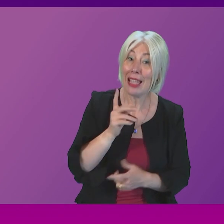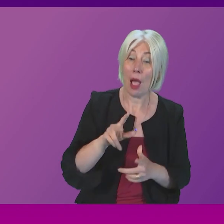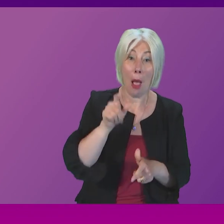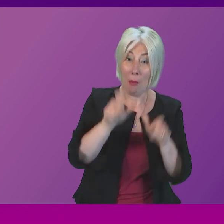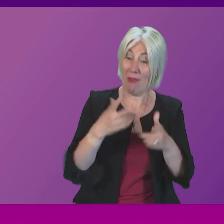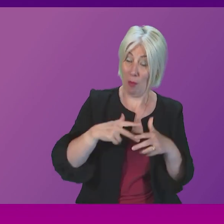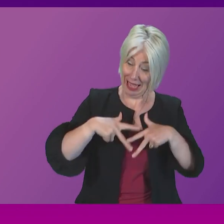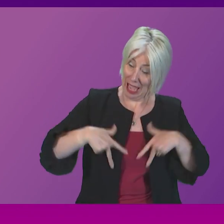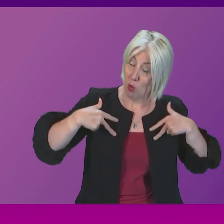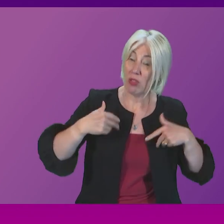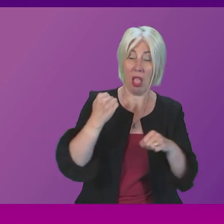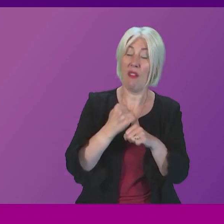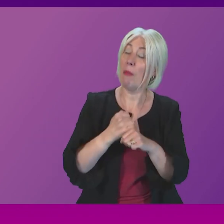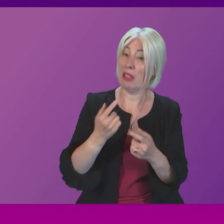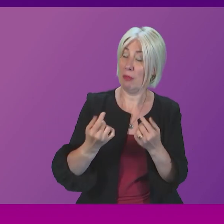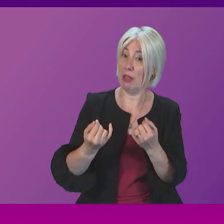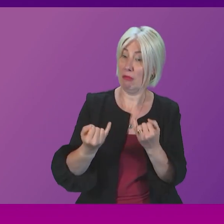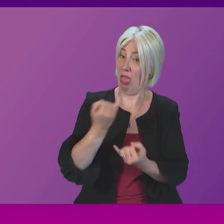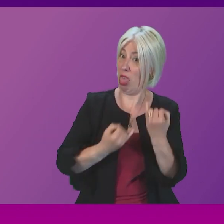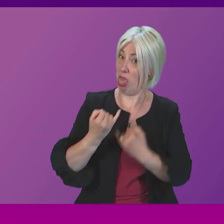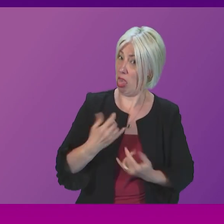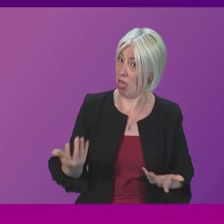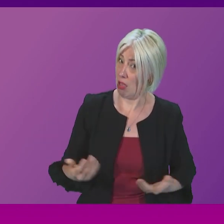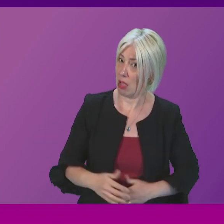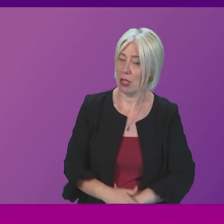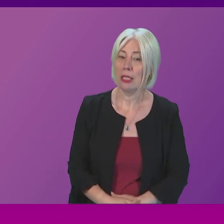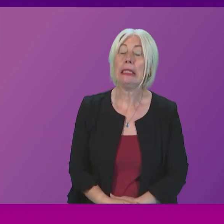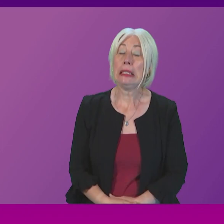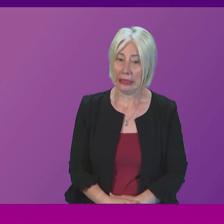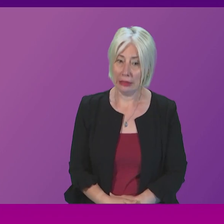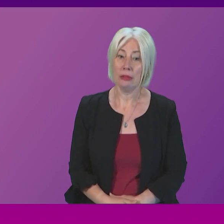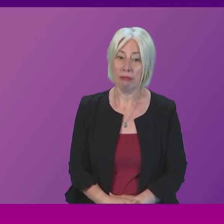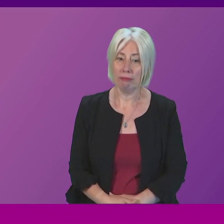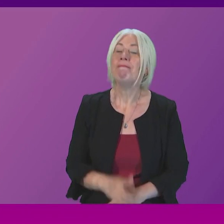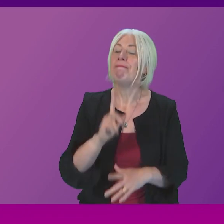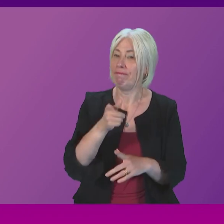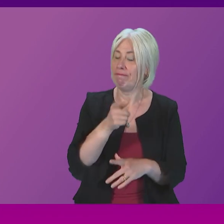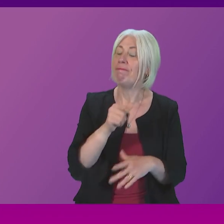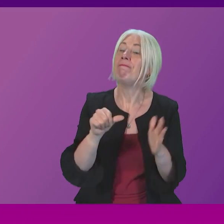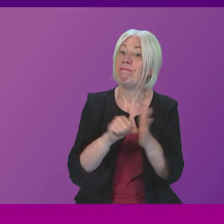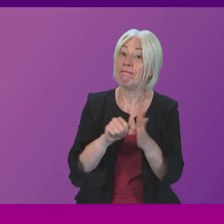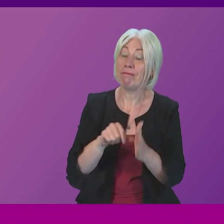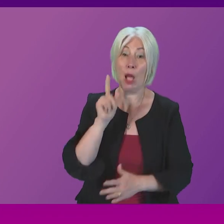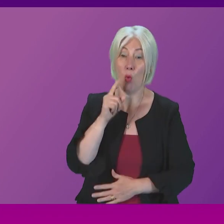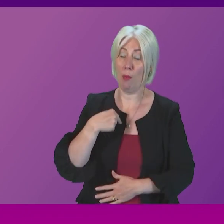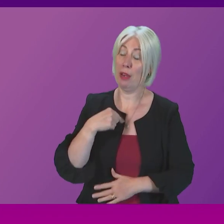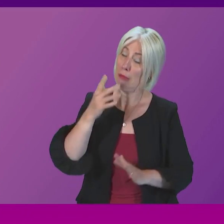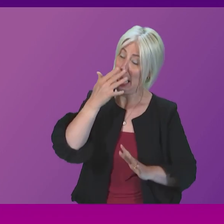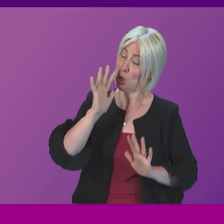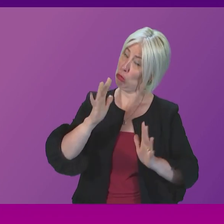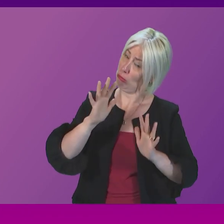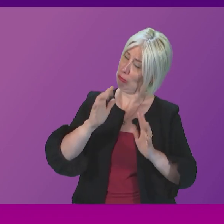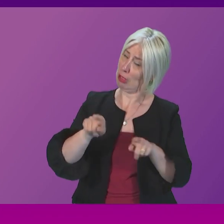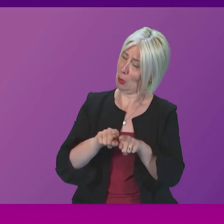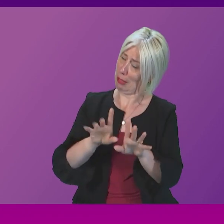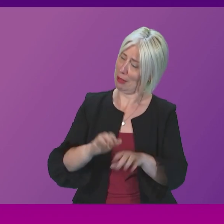and government. Wow. Yeah. That is a bit of a difficult one. I'm a woman of a certain age,